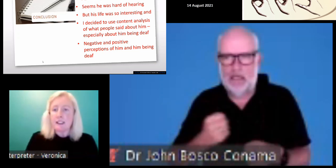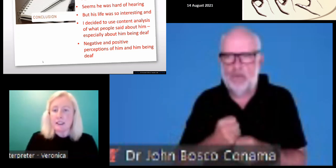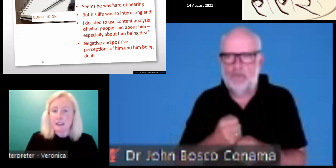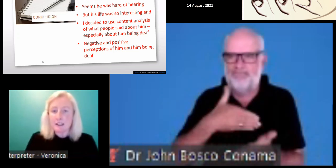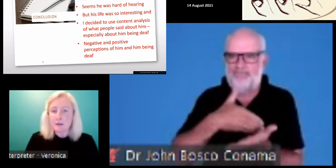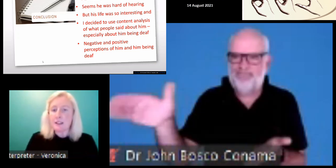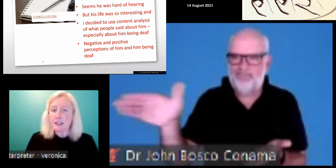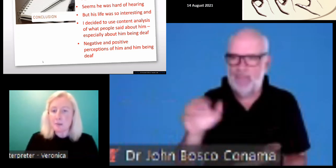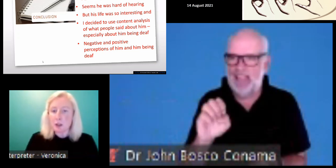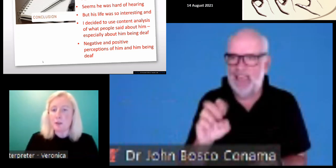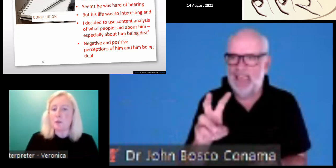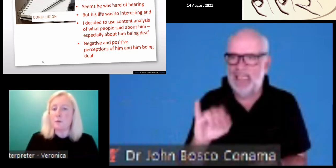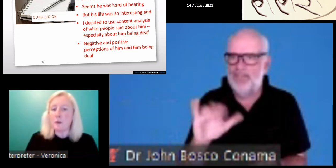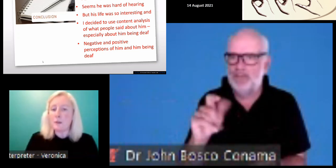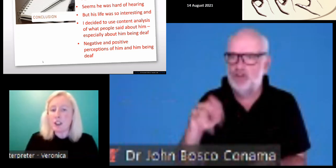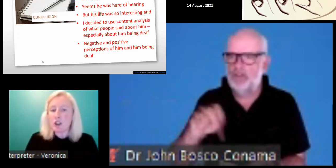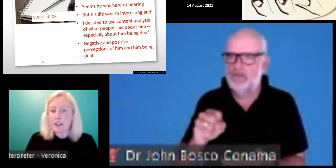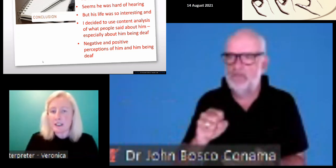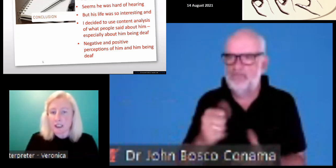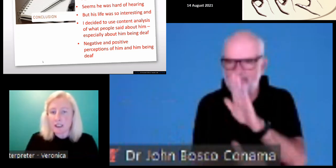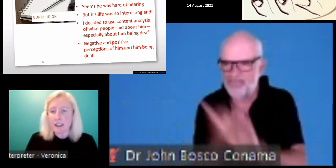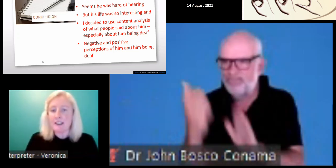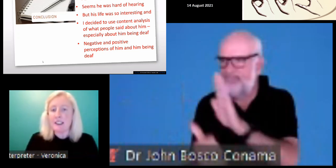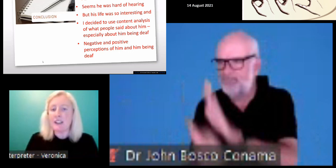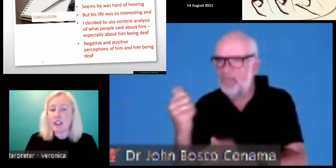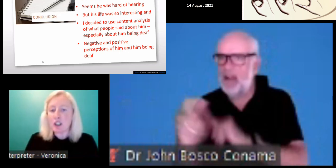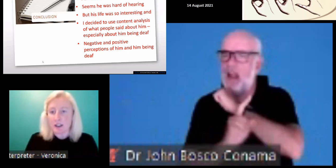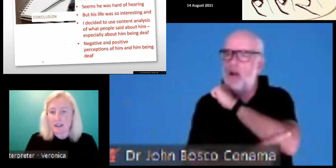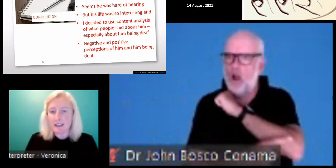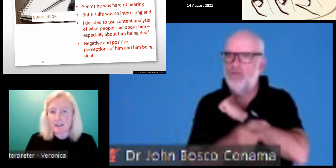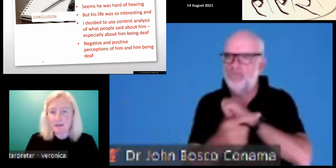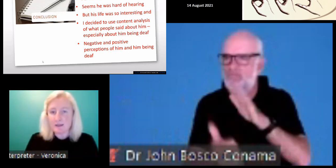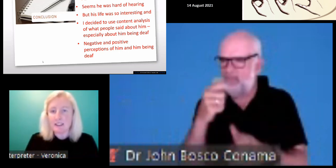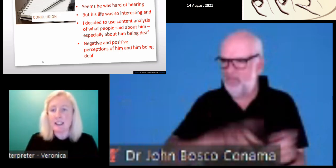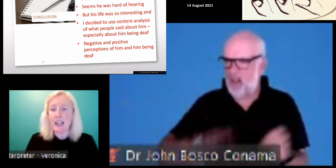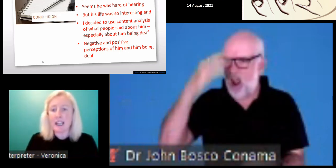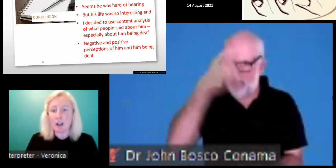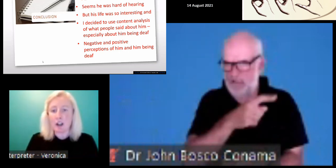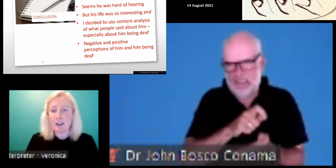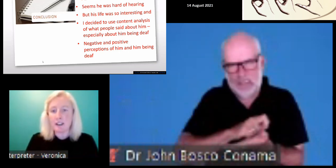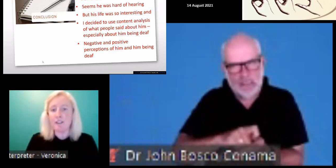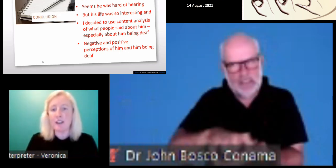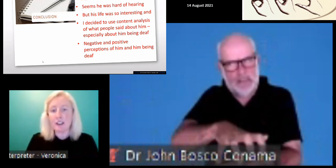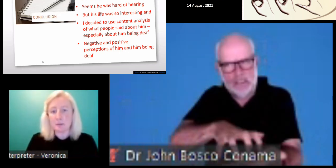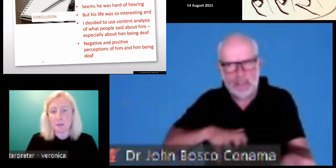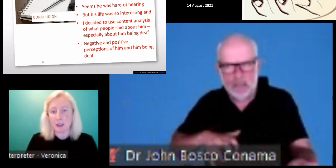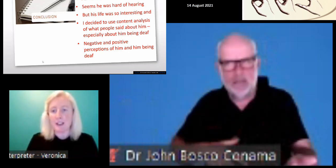It says much, but what was interesting is the evictions. The landlord evicting people, and